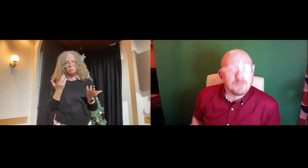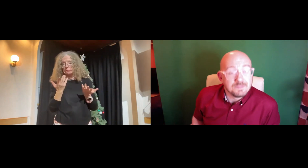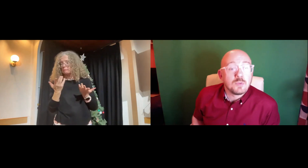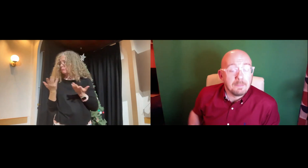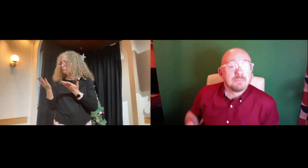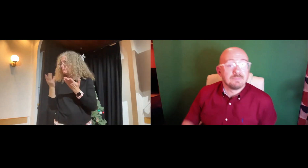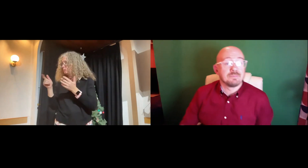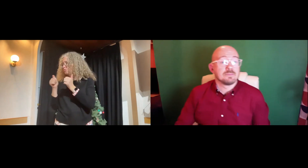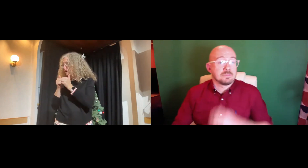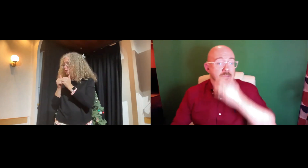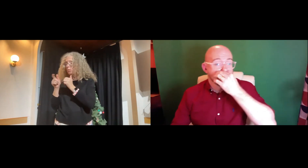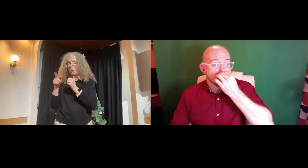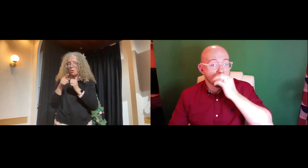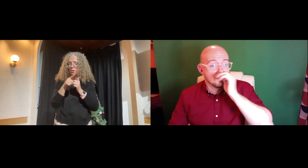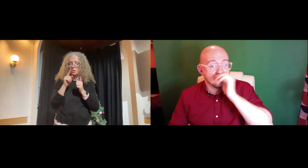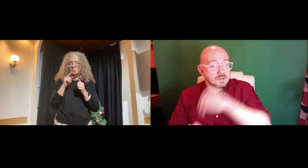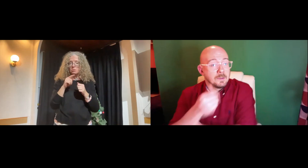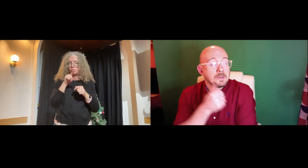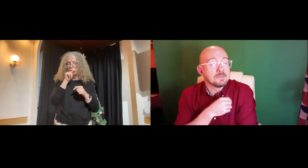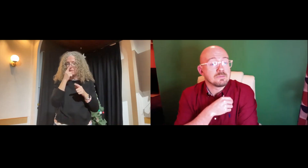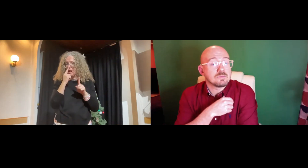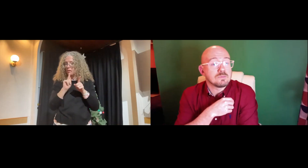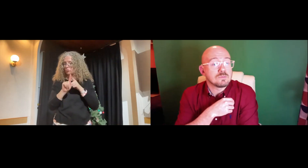And who are the recommendations for?